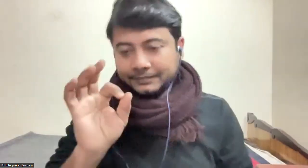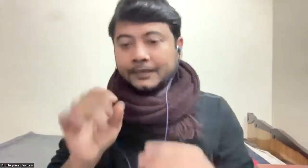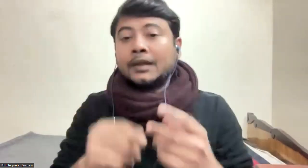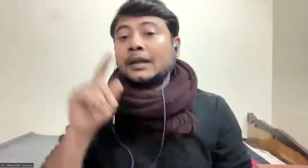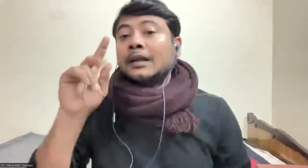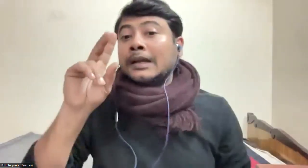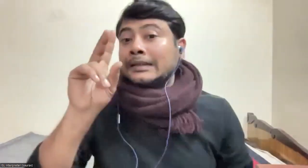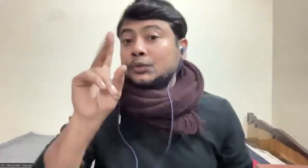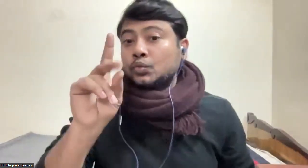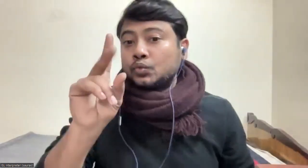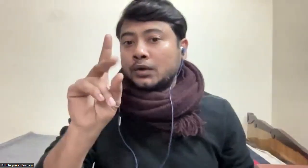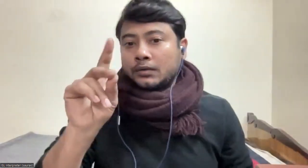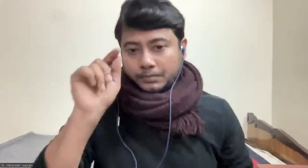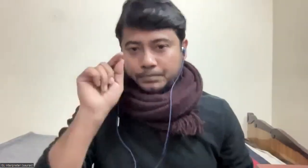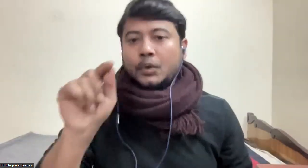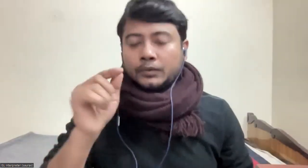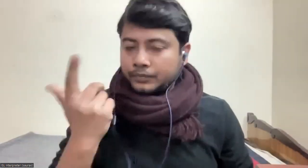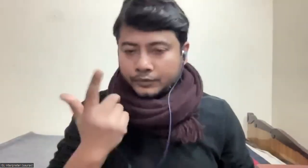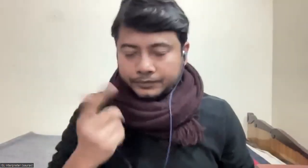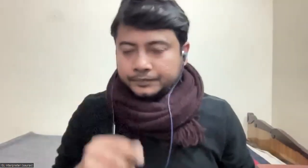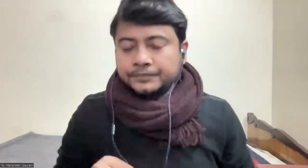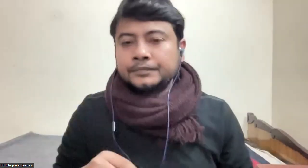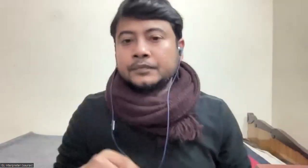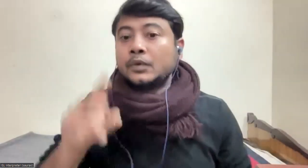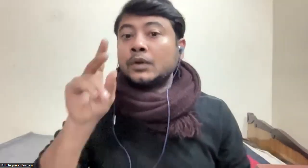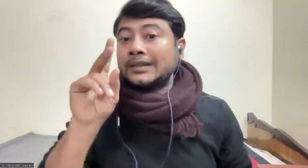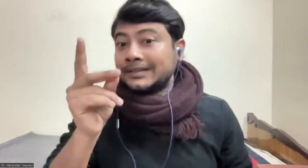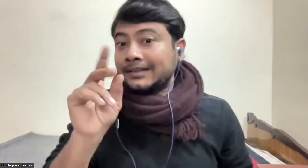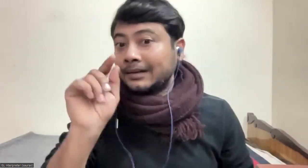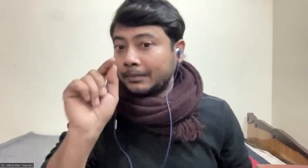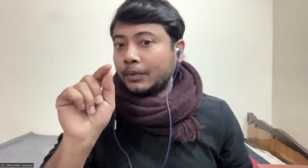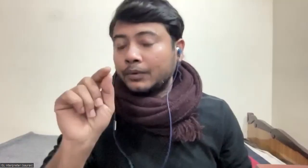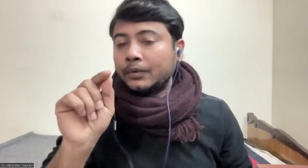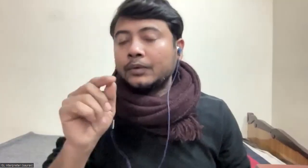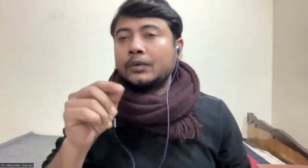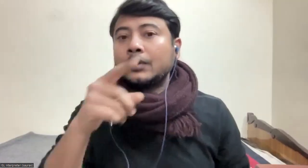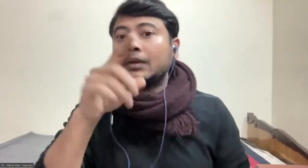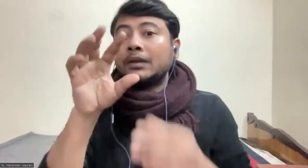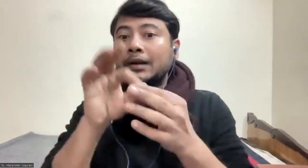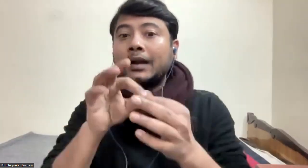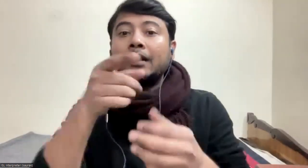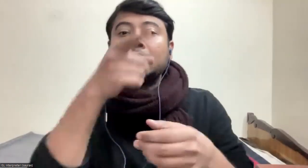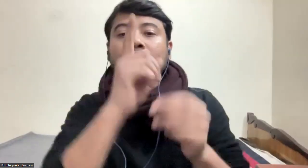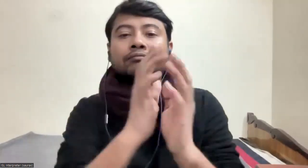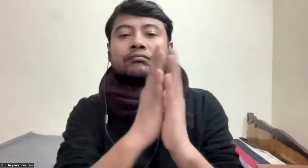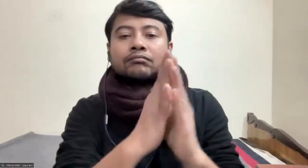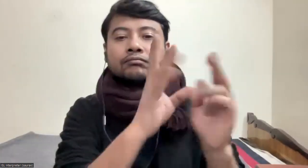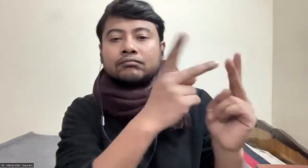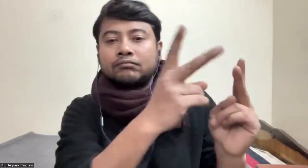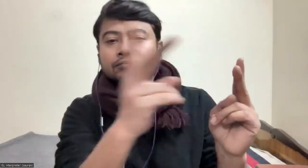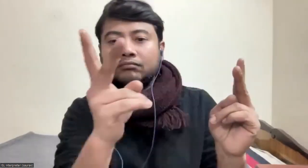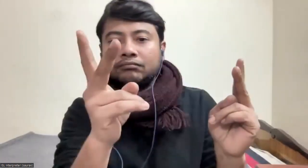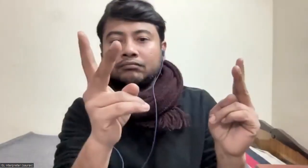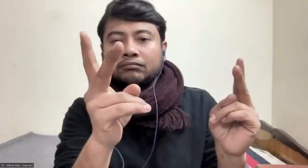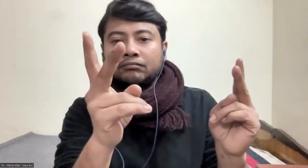thinking that demigods like Lord Shiva or Brahma are at the same level as Lord Vishnu